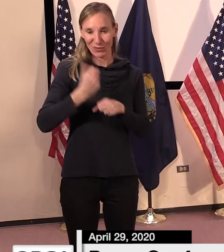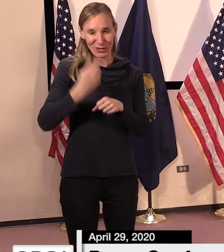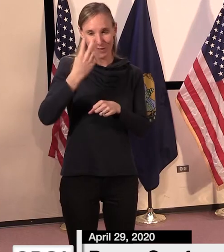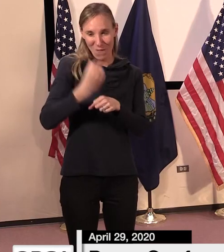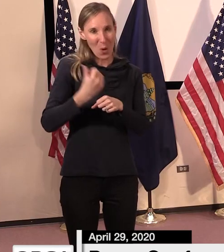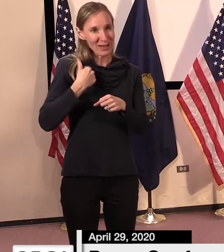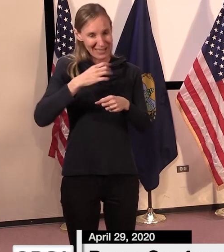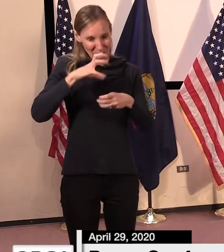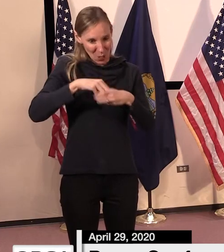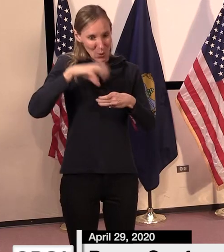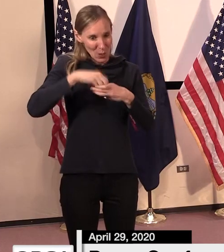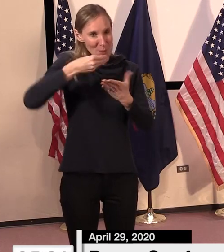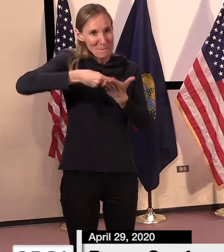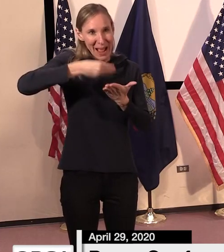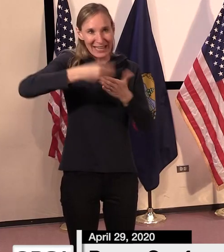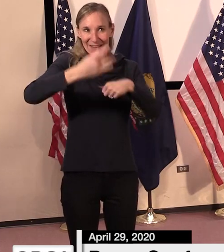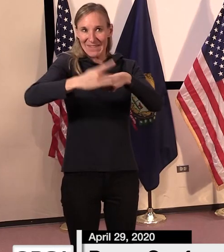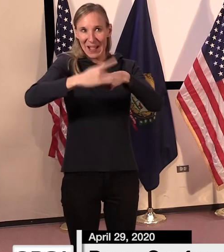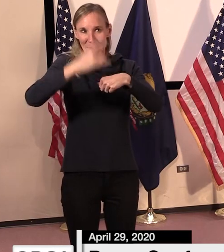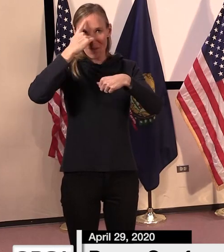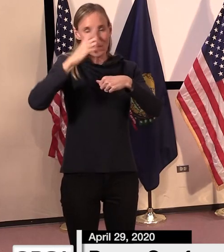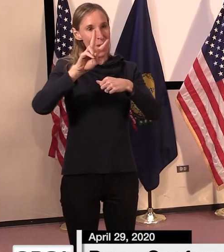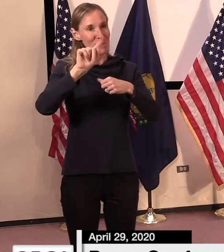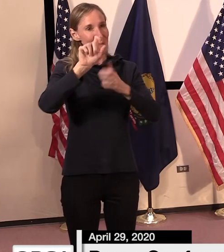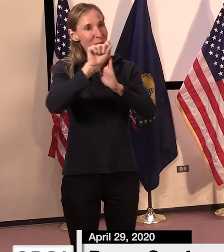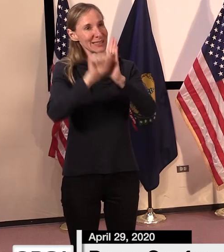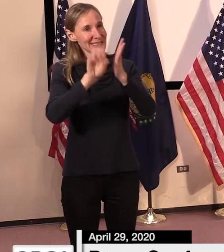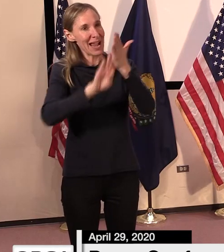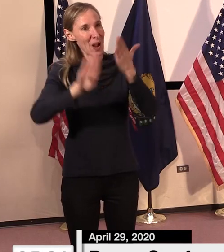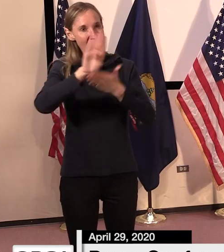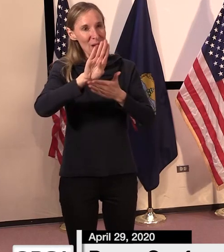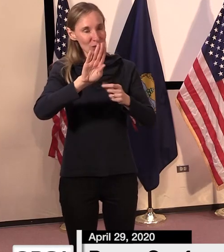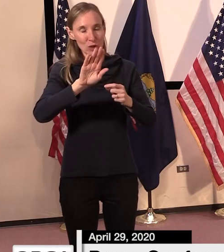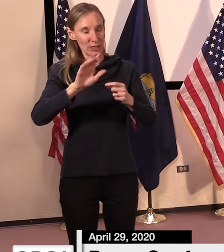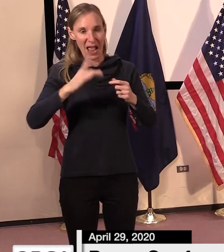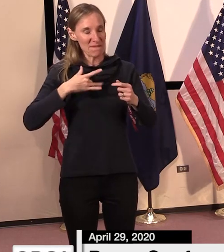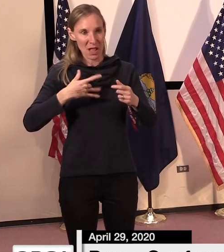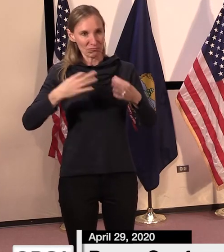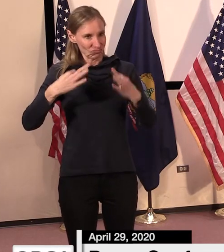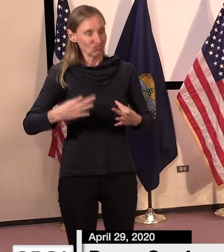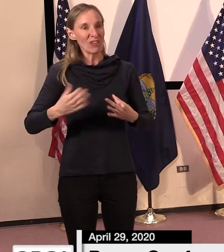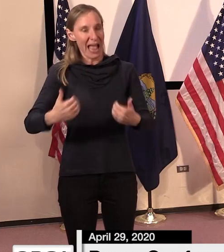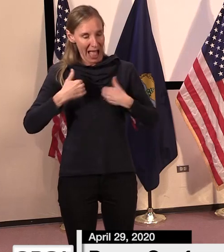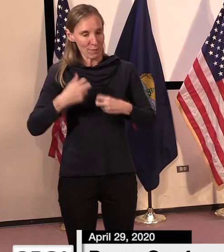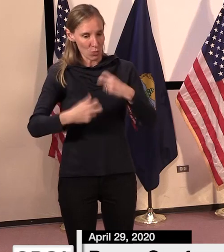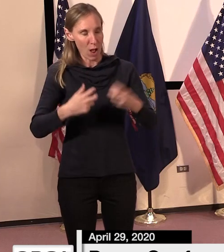reason, because he convinced me that we did indeed have a problem.